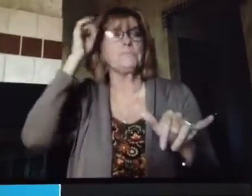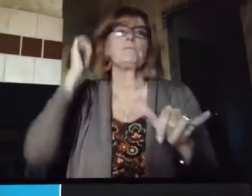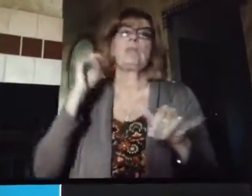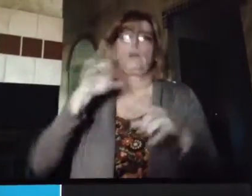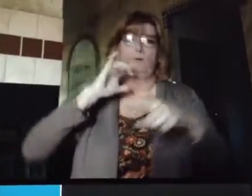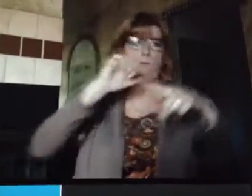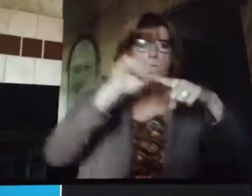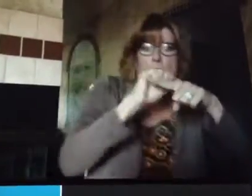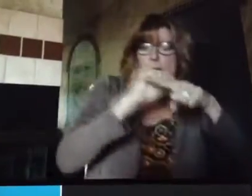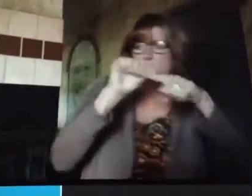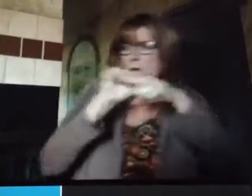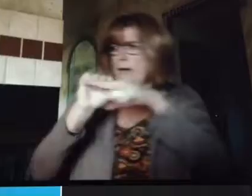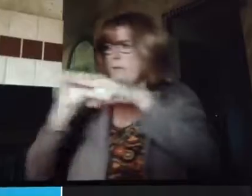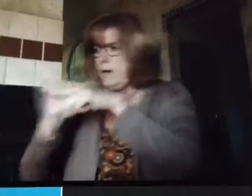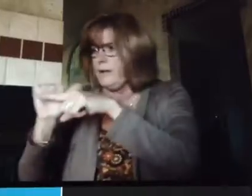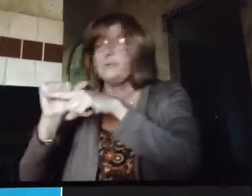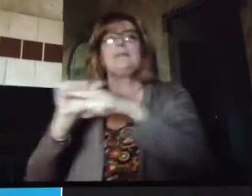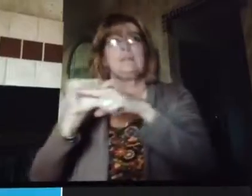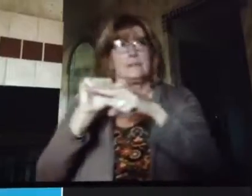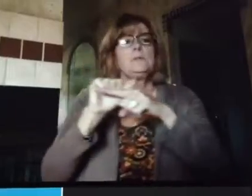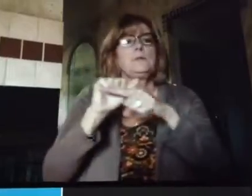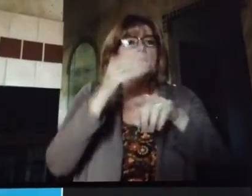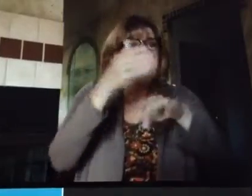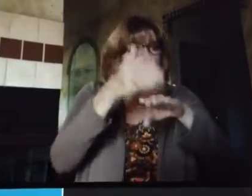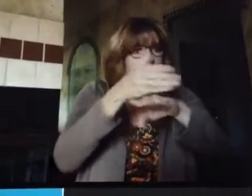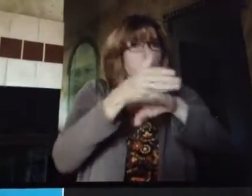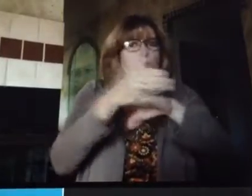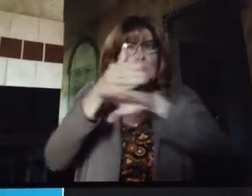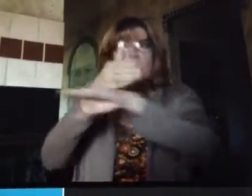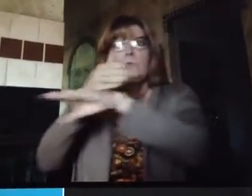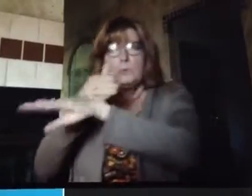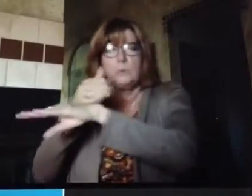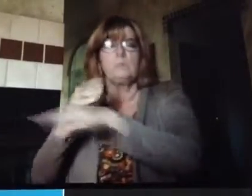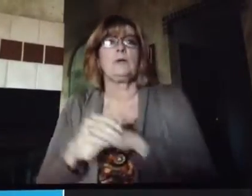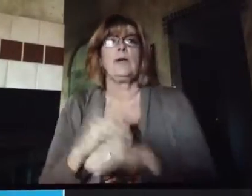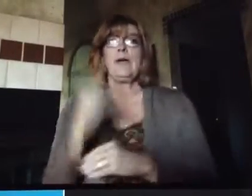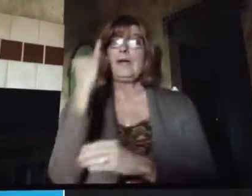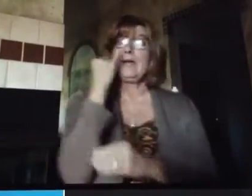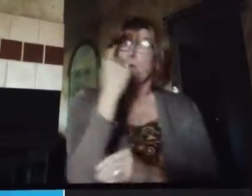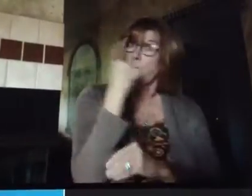But they worked on many skills at the same time and improved all of these.